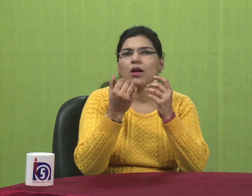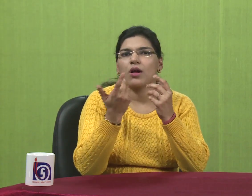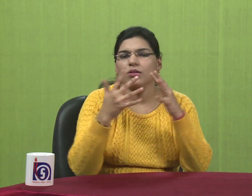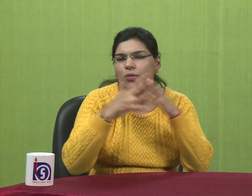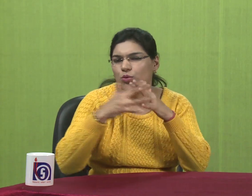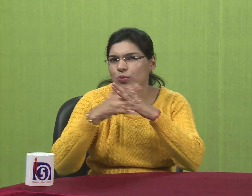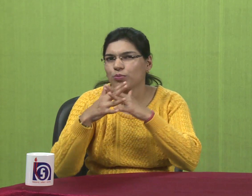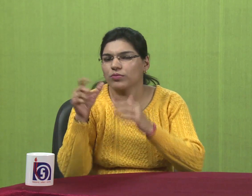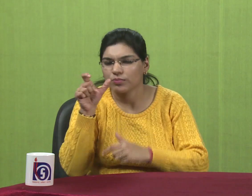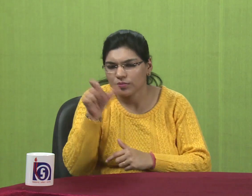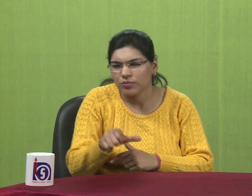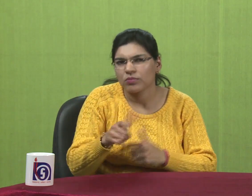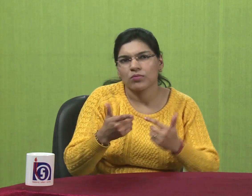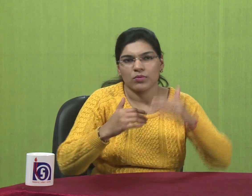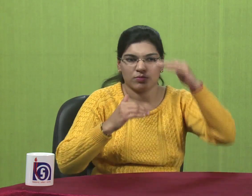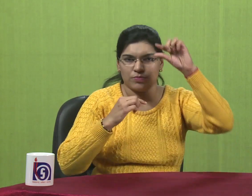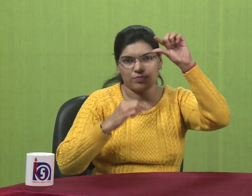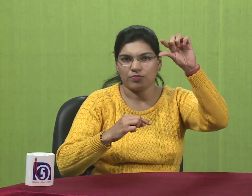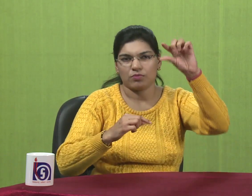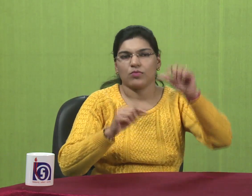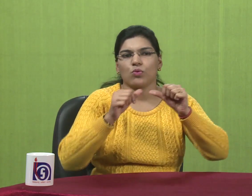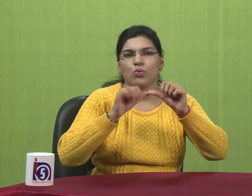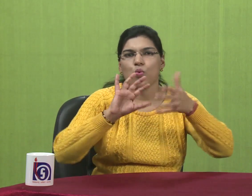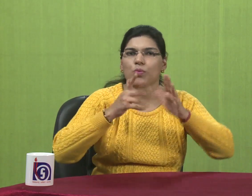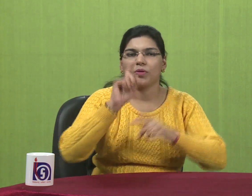or your email or website name.